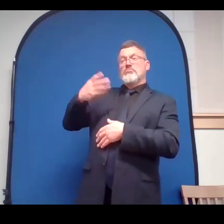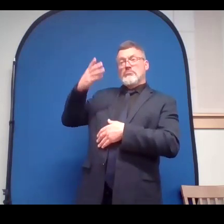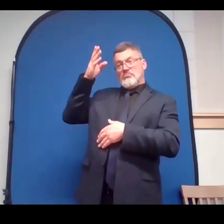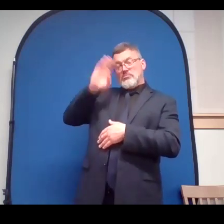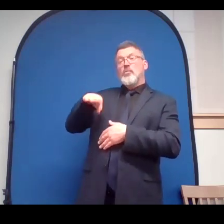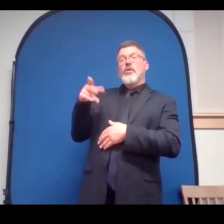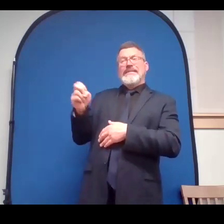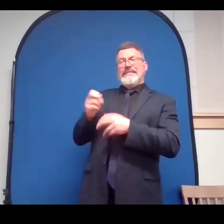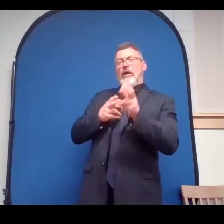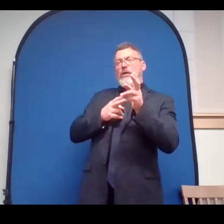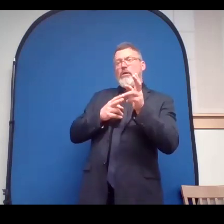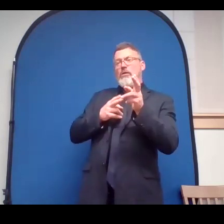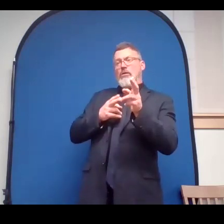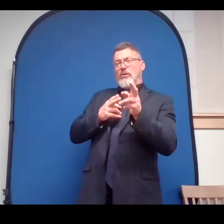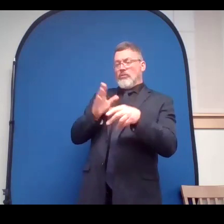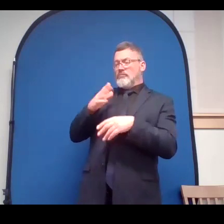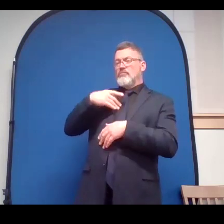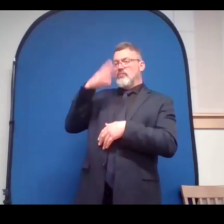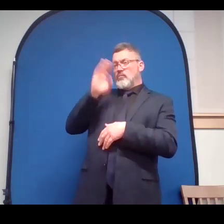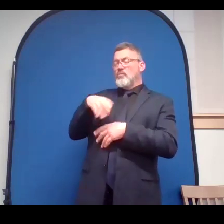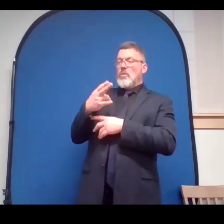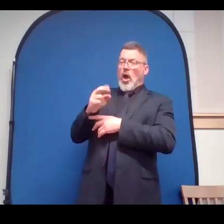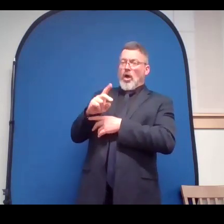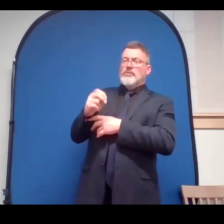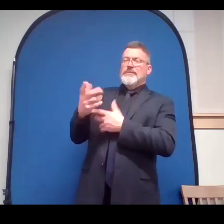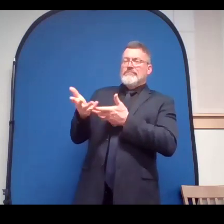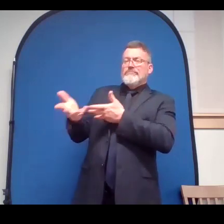constantly with him as what we call in the military as like a battle buddy or a ranger buddy.